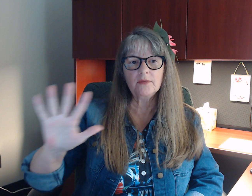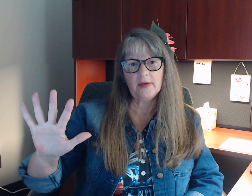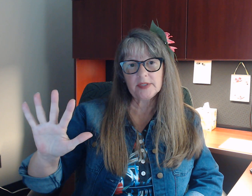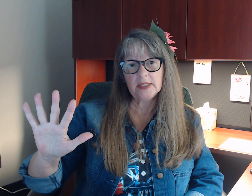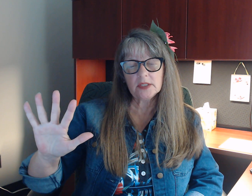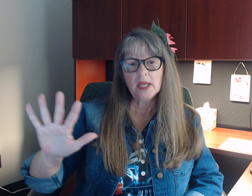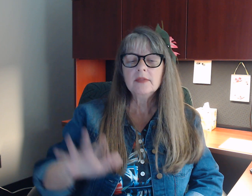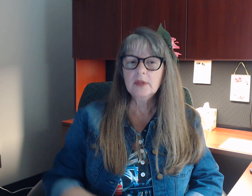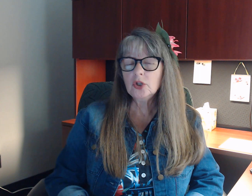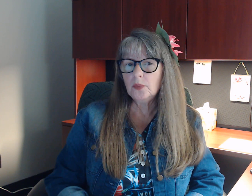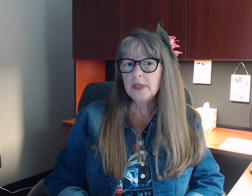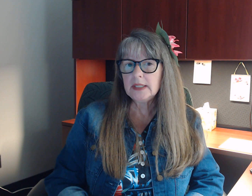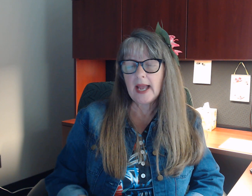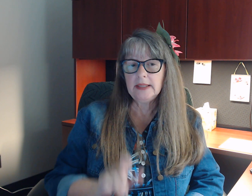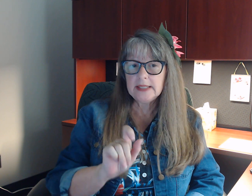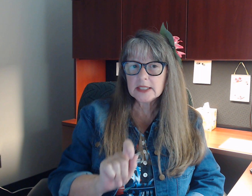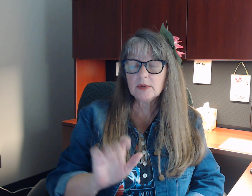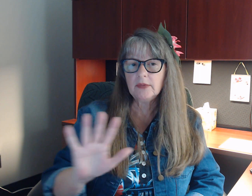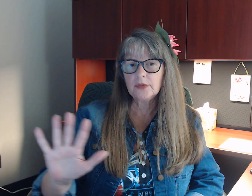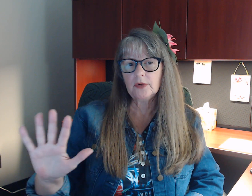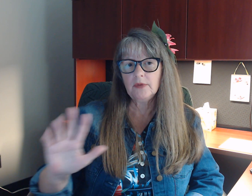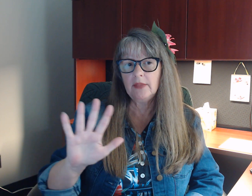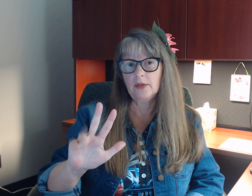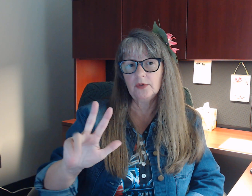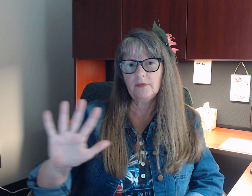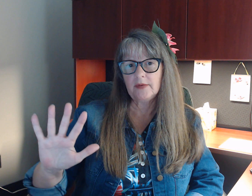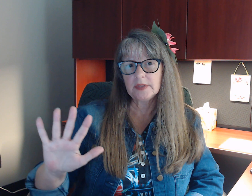$10.35, then you would need to add the decimal and the 35 cents.